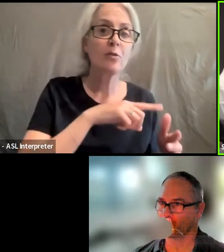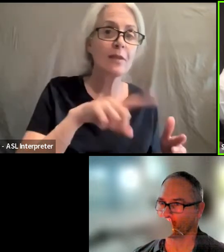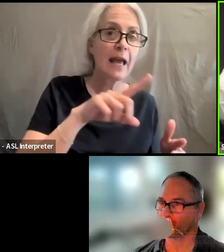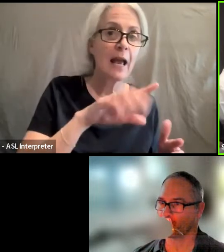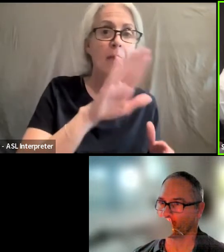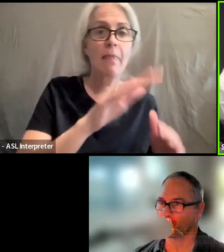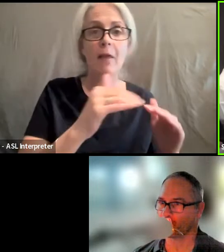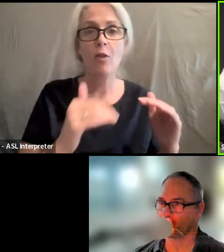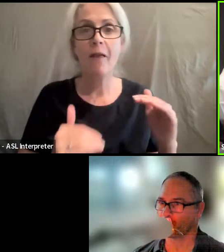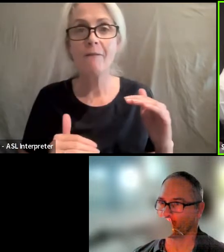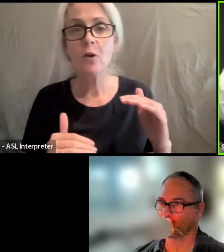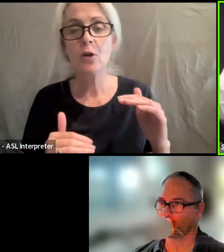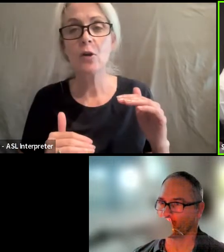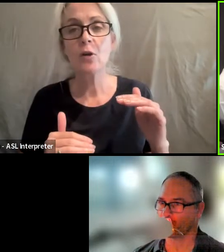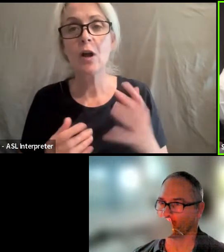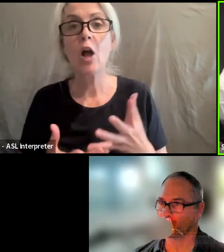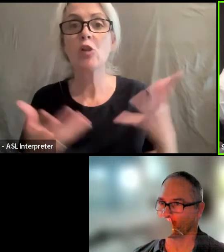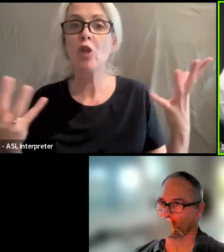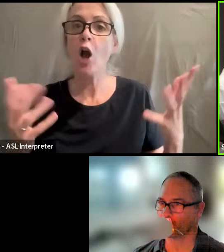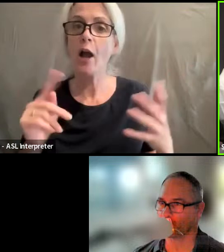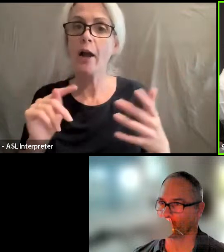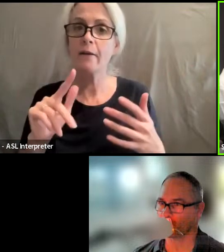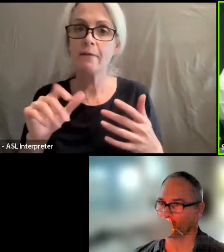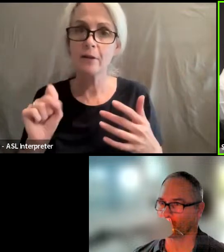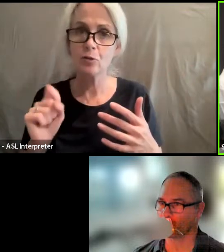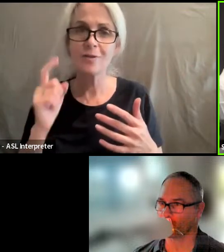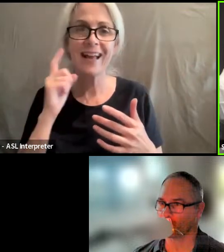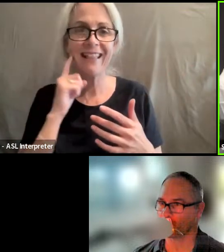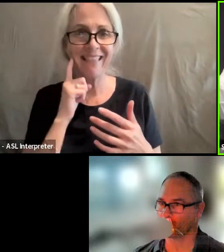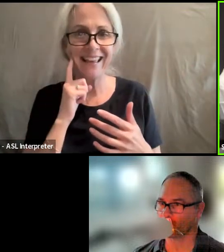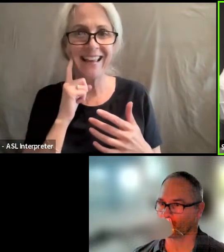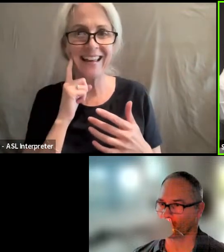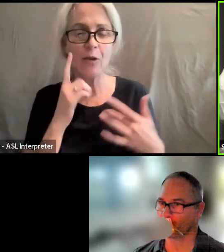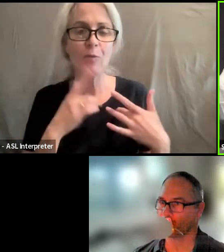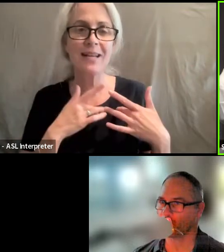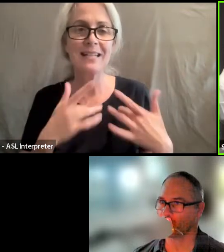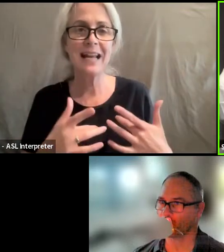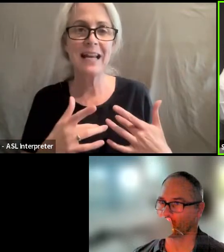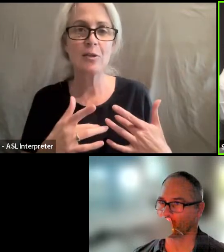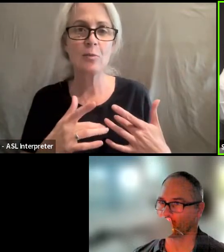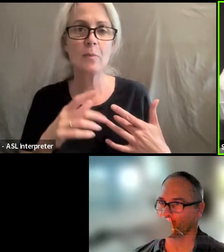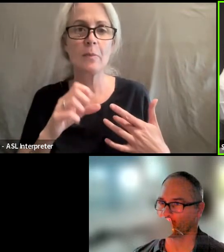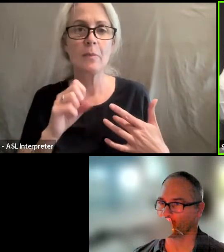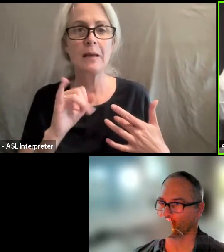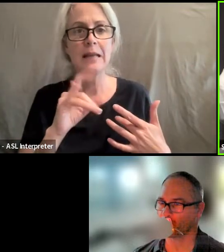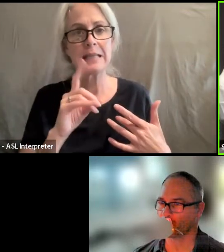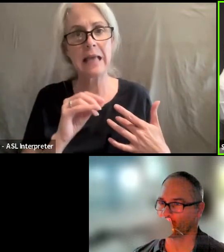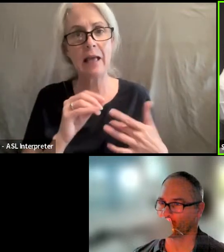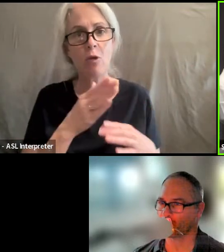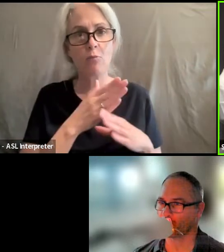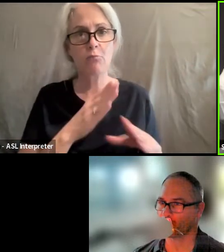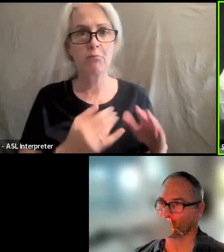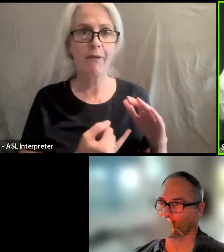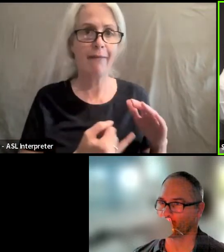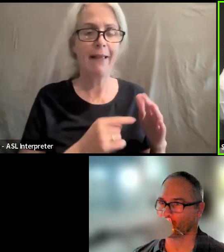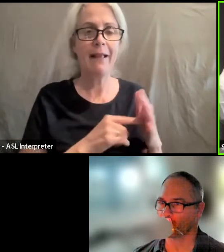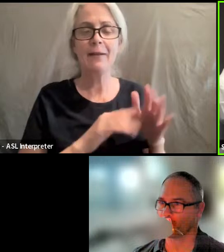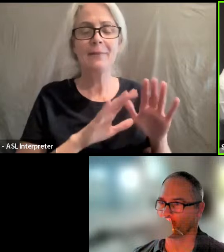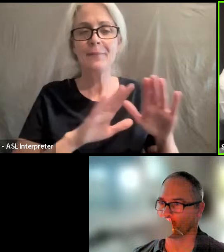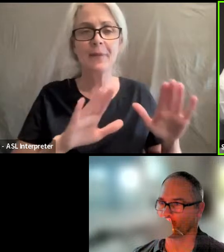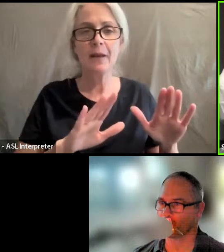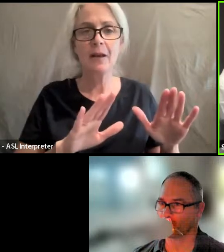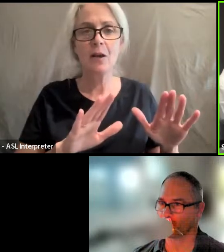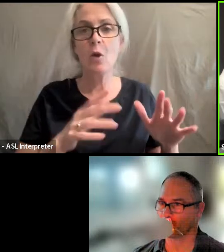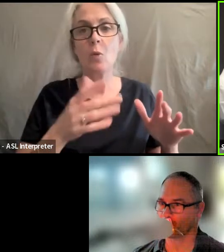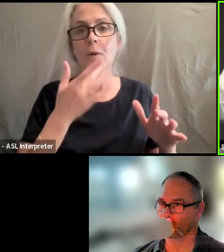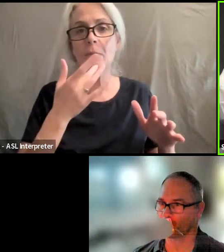their level. And a lot of these tools, I do think we tend to be siloed. We are trying to not be siloed in this district, and